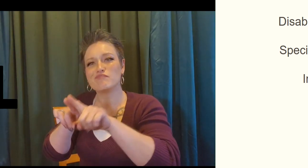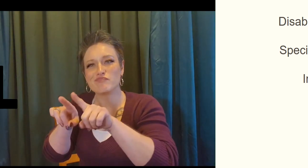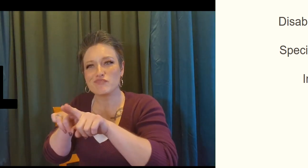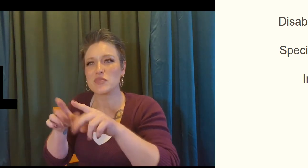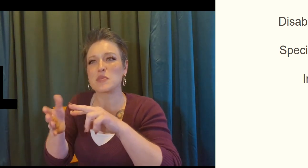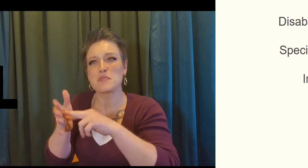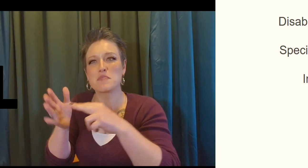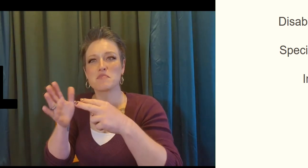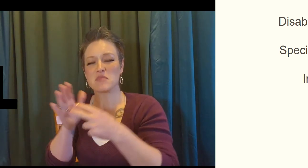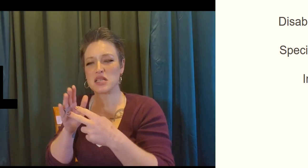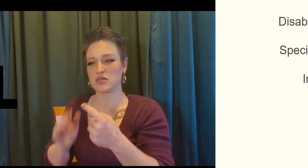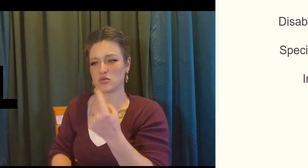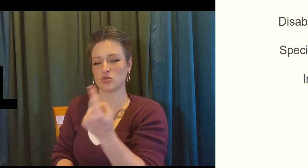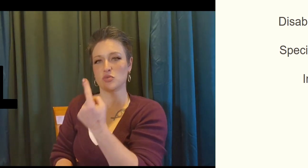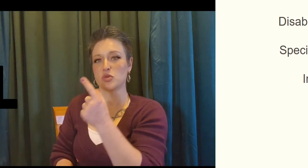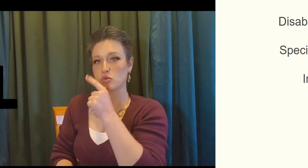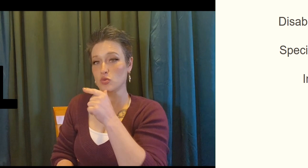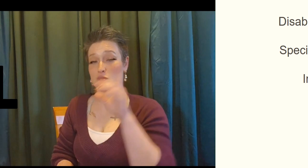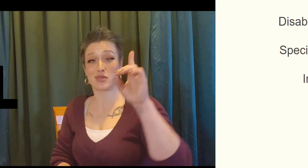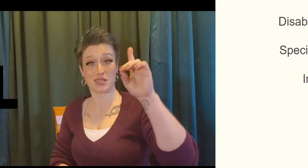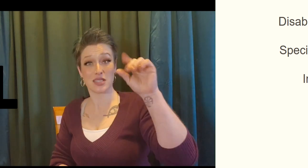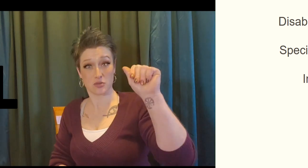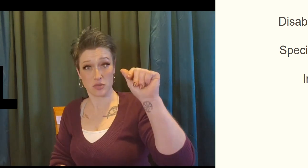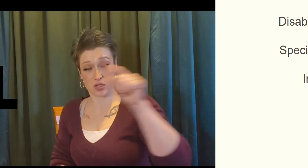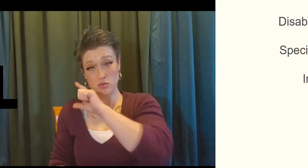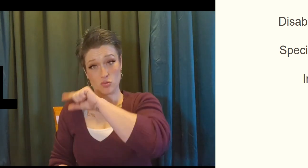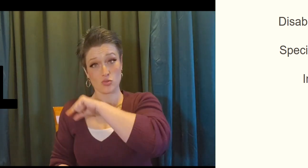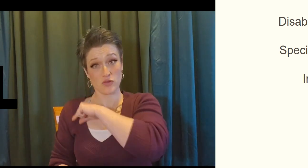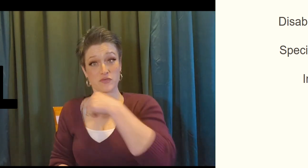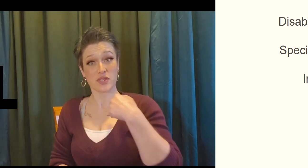or services for students, but it also